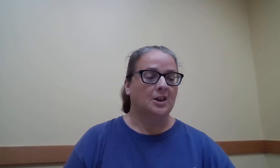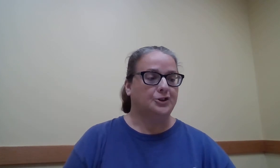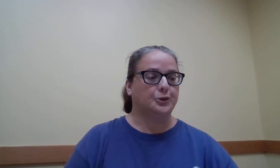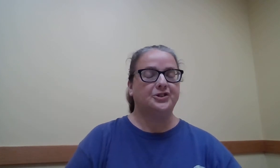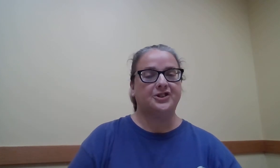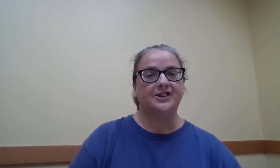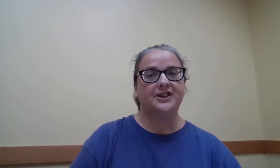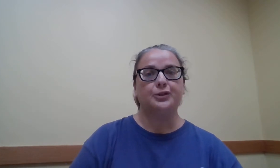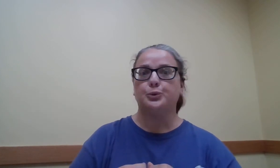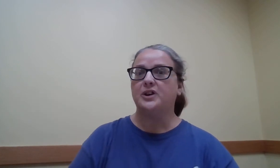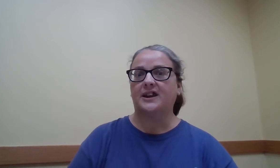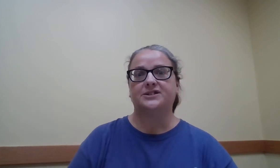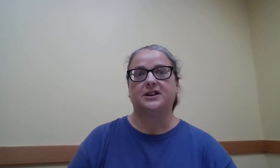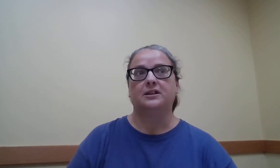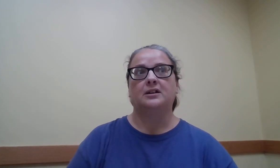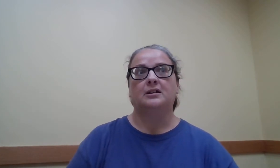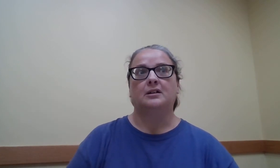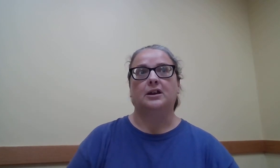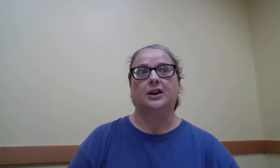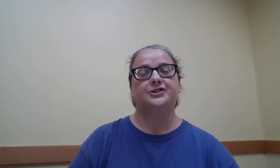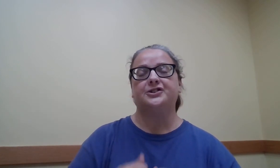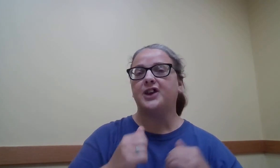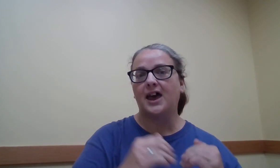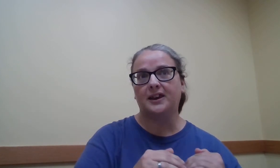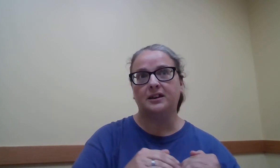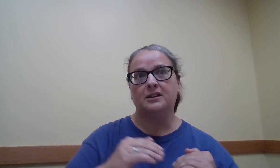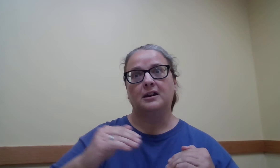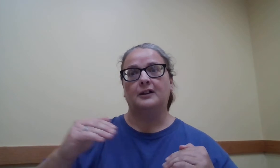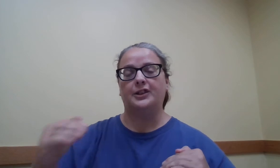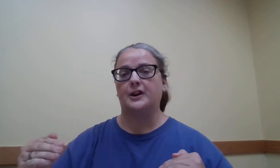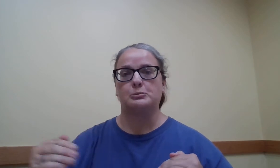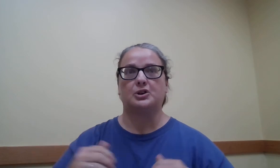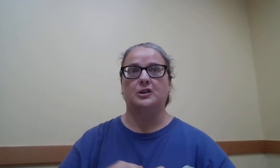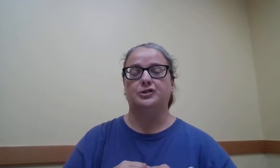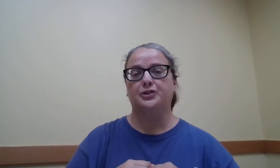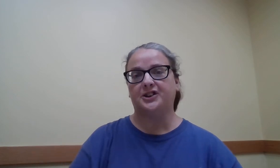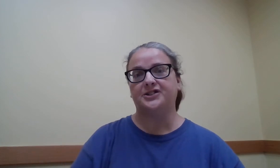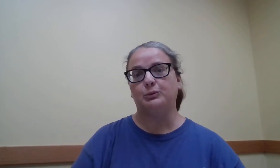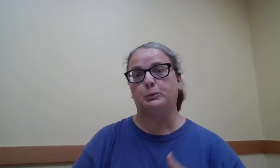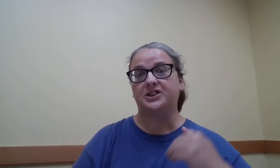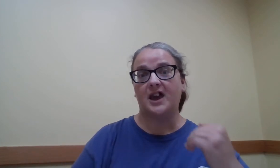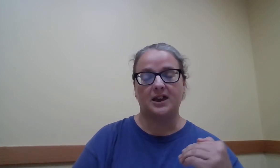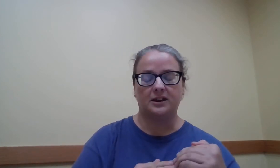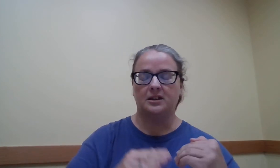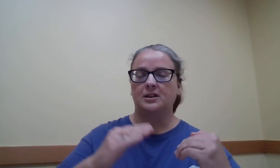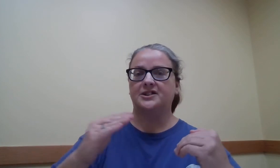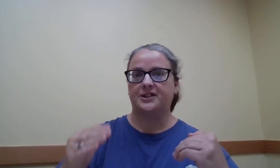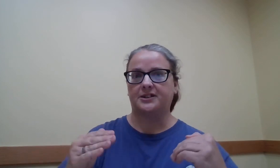So 16 through 19 is just 10, then the number. So 16 would be 10, 6,